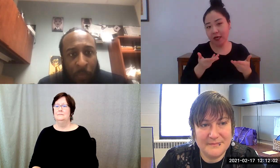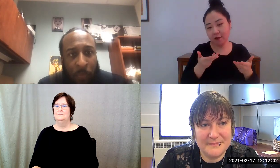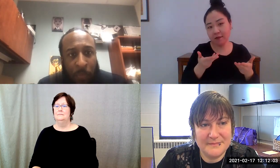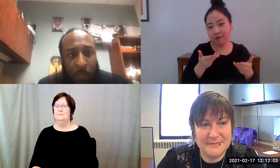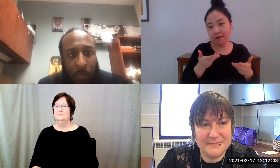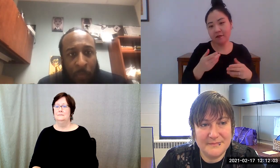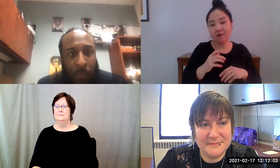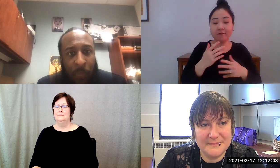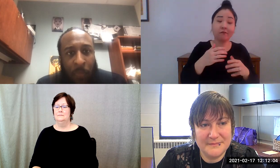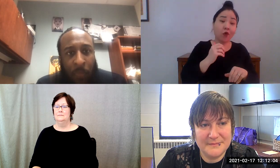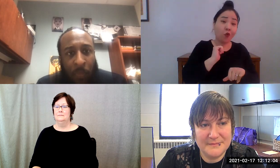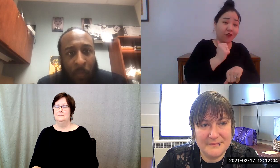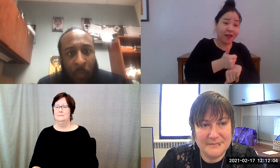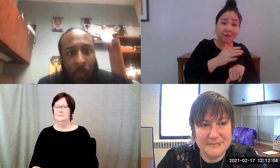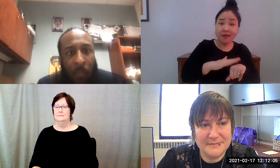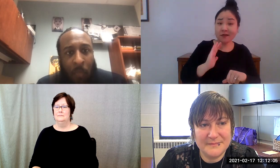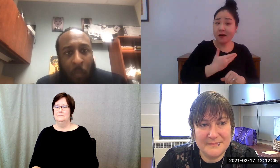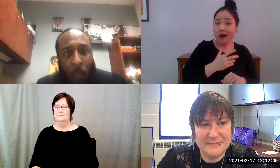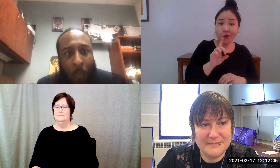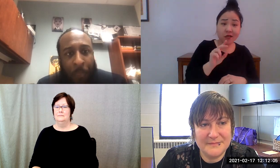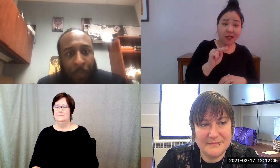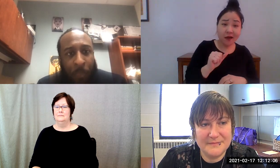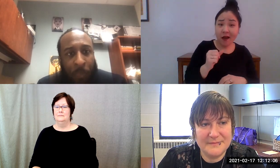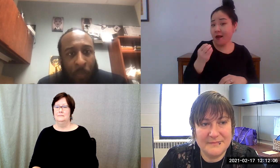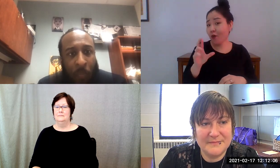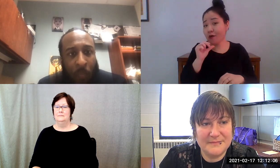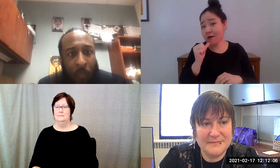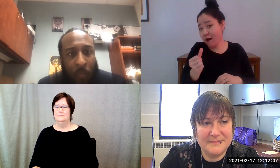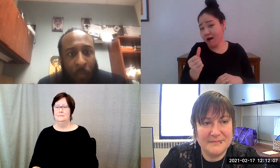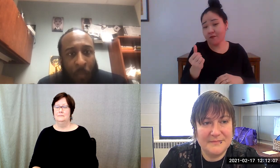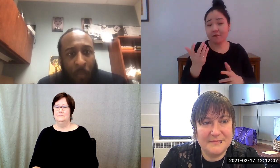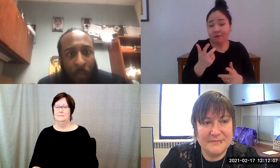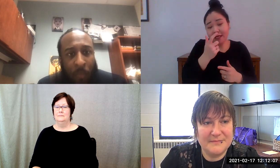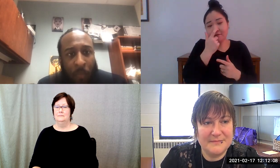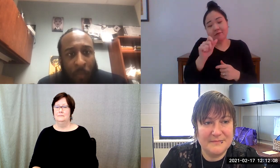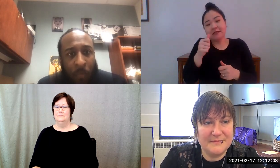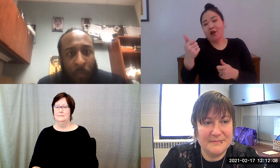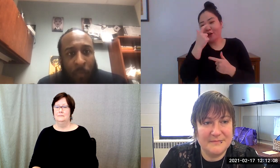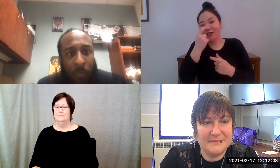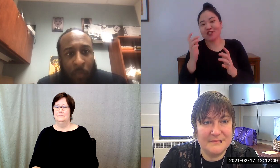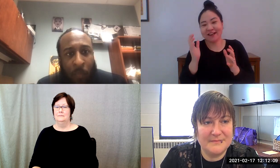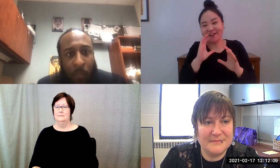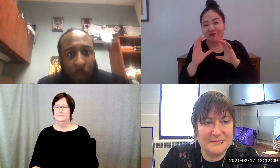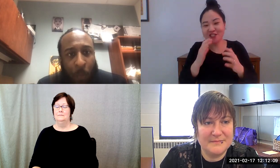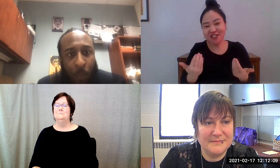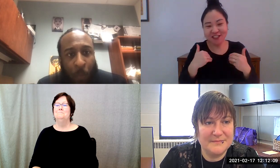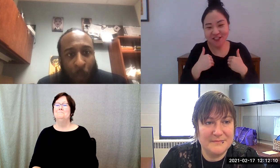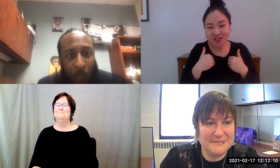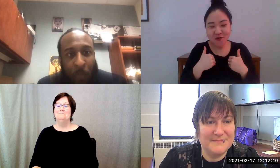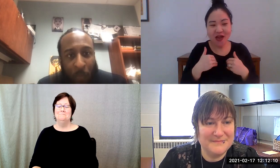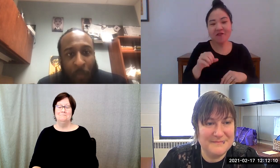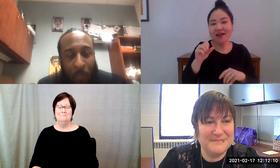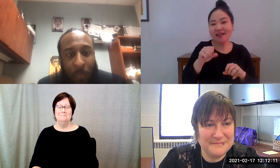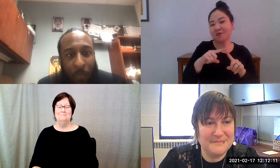that we bring, whether that's based on our DNA or not. That's another interesting